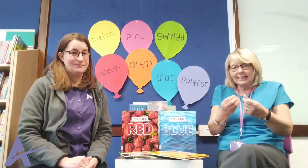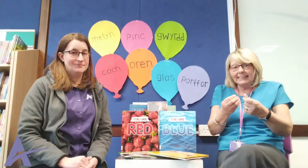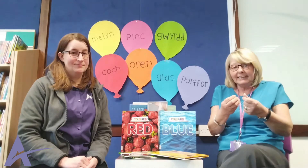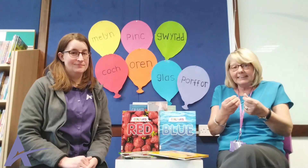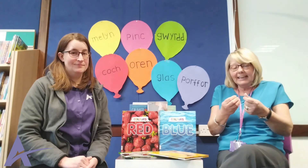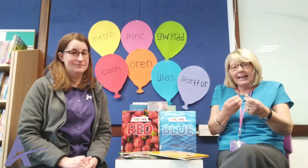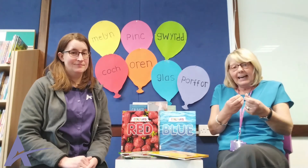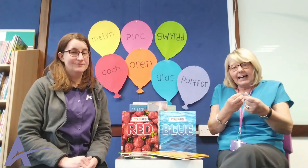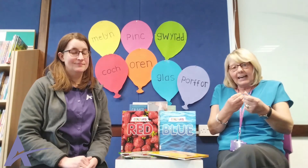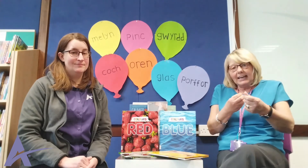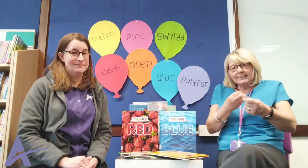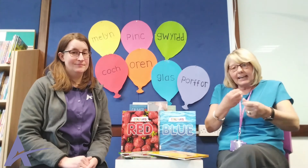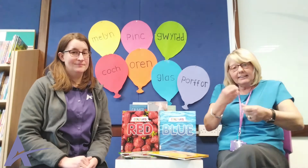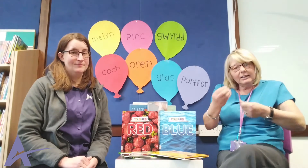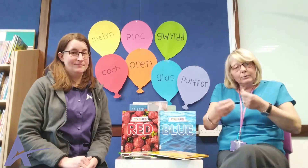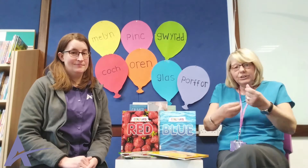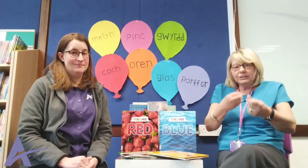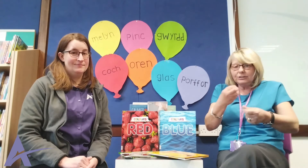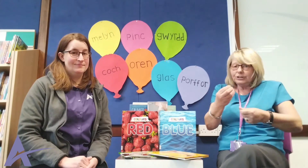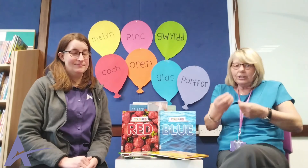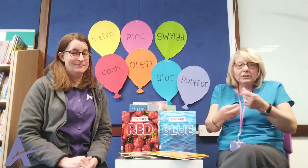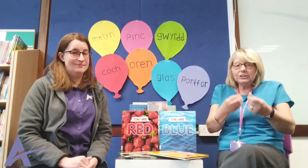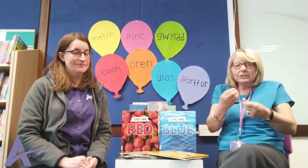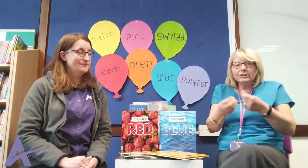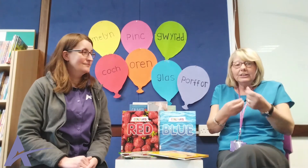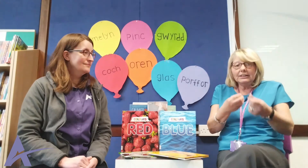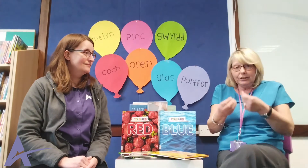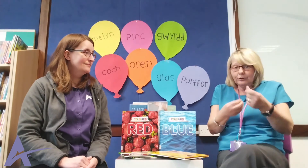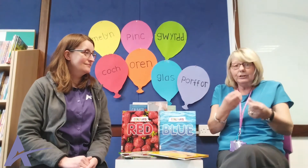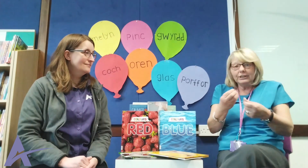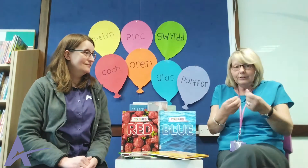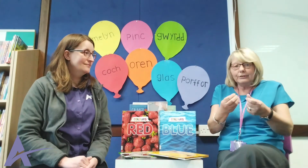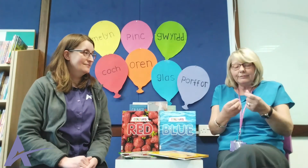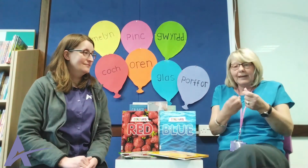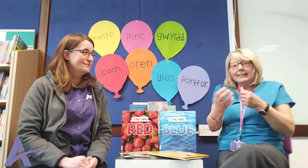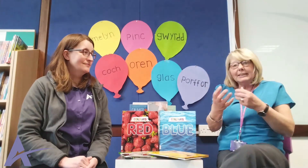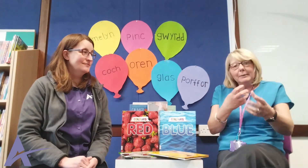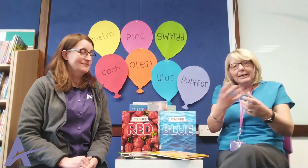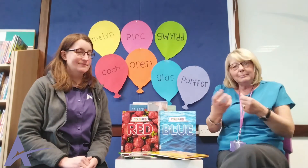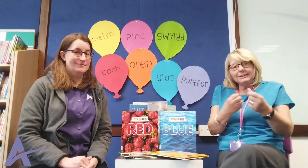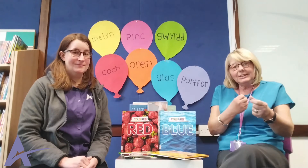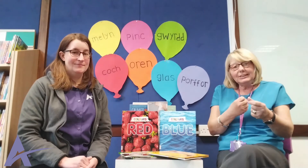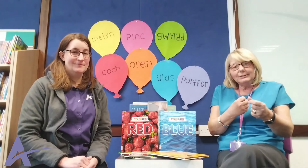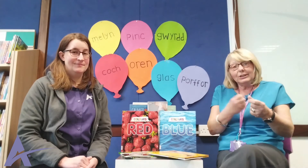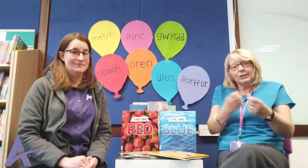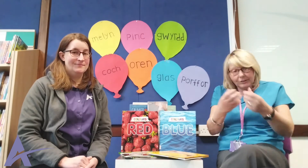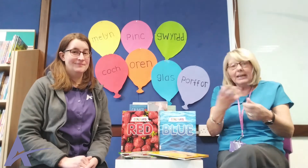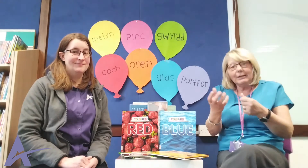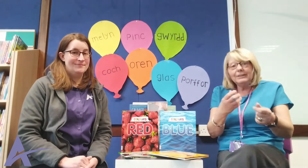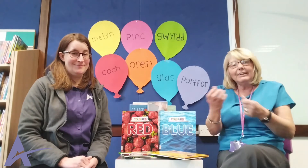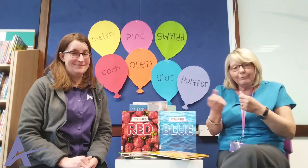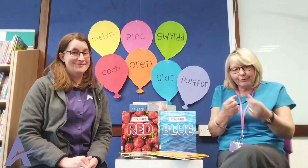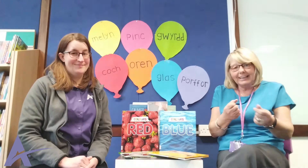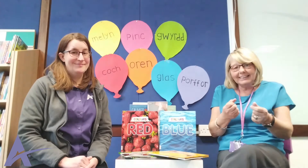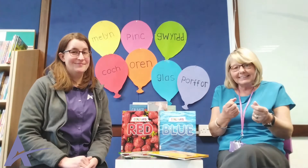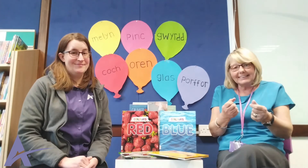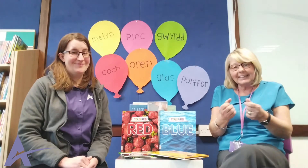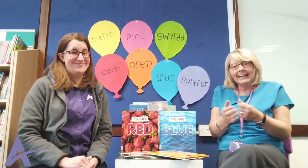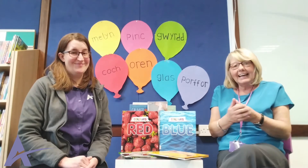signing. And I think once you show your children young enough, they'll be able to communicate with their friends. And